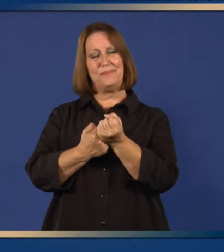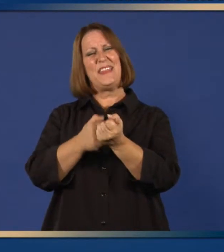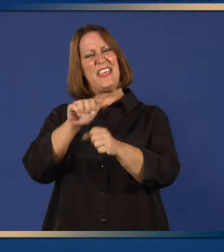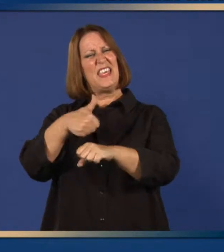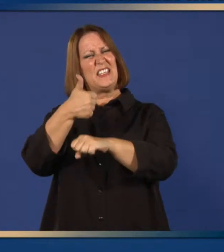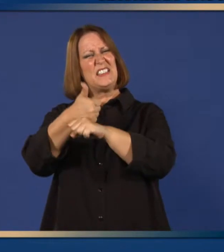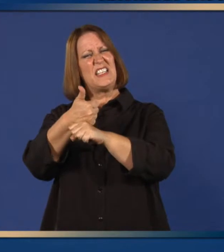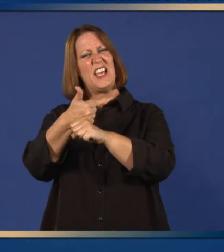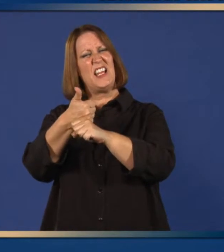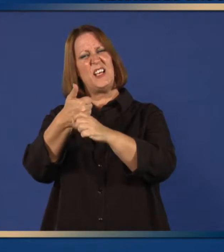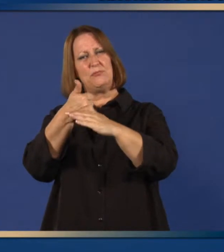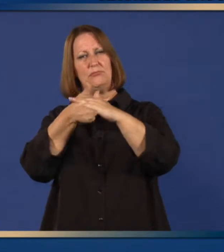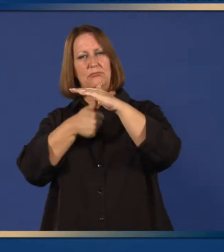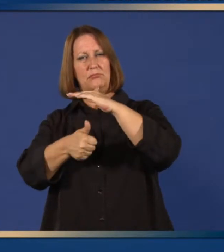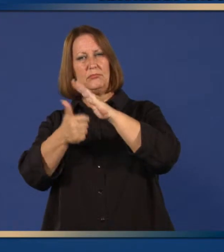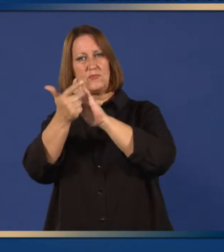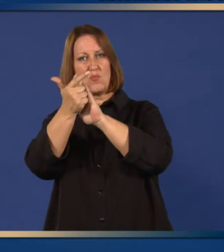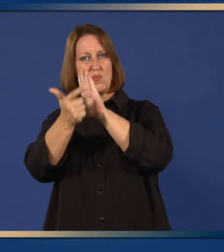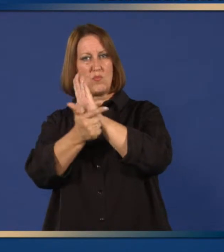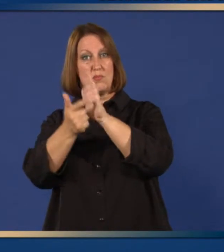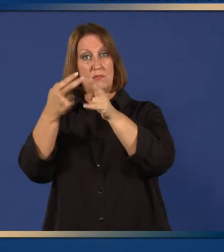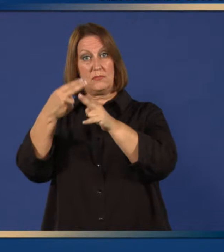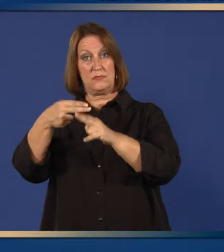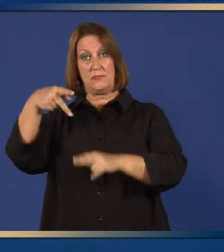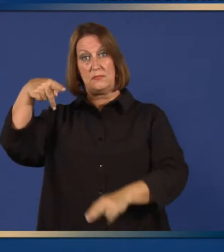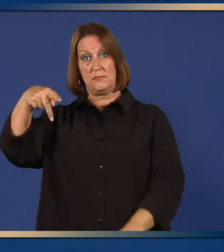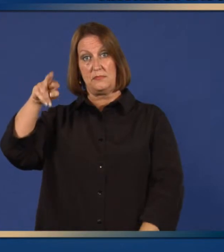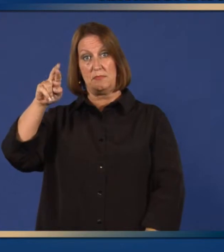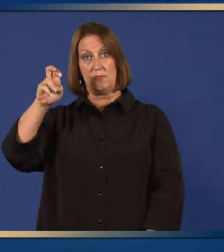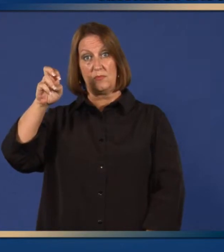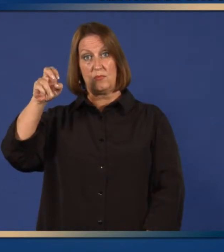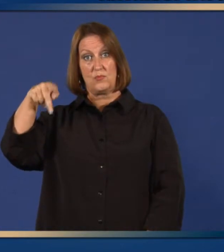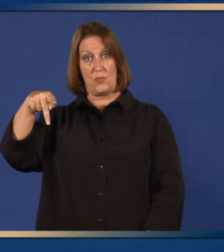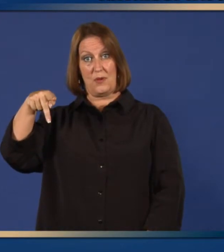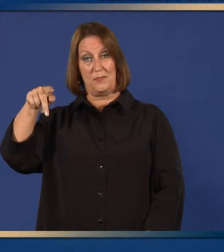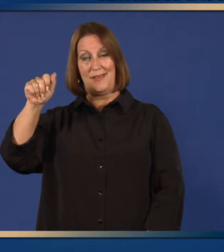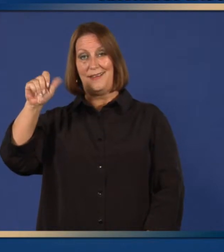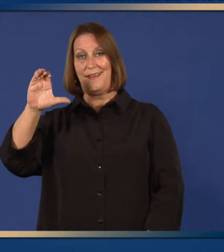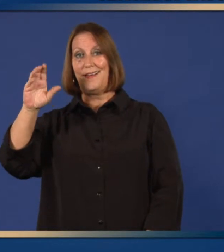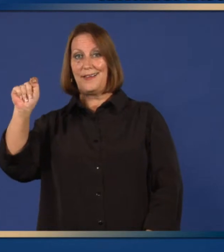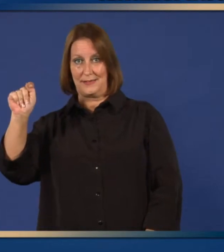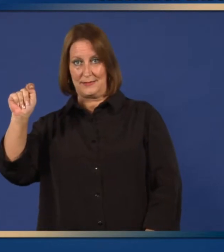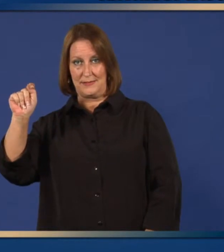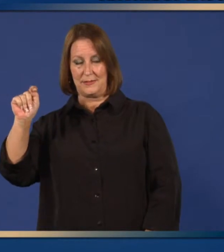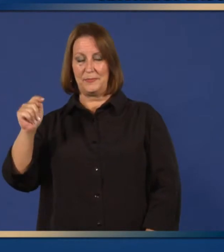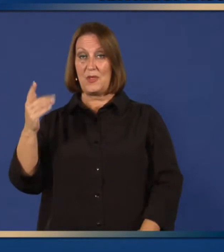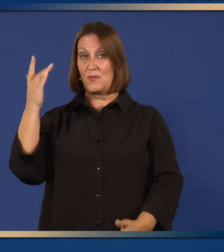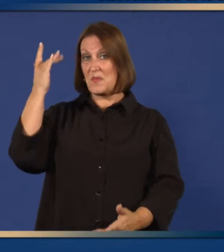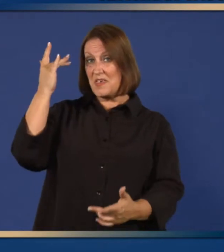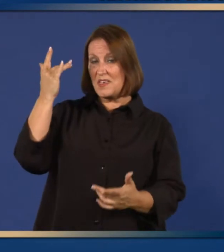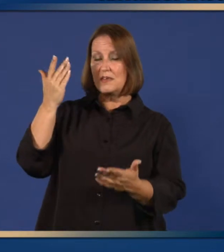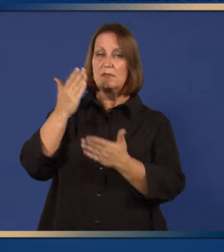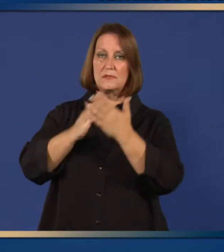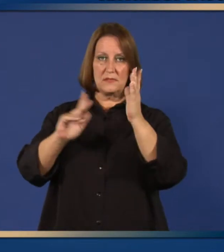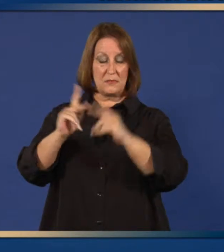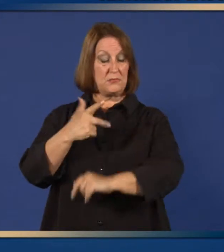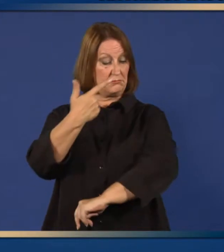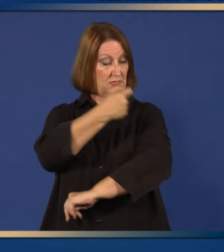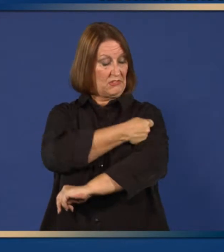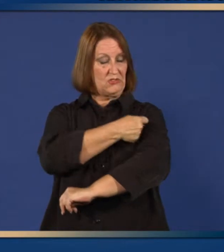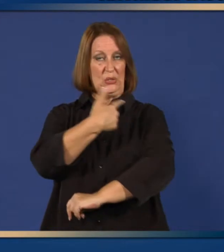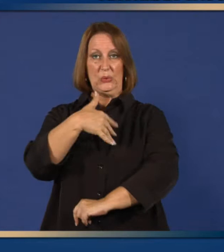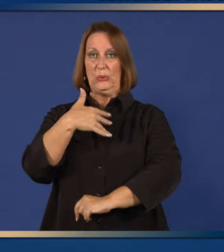has been created under the PrEP Act to help pay for medical care and